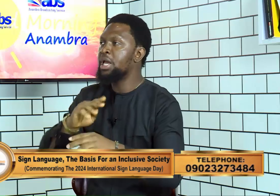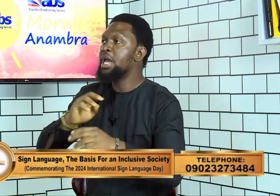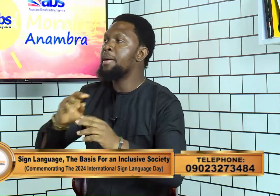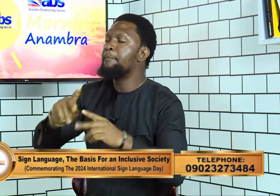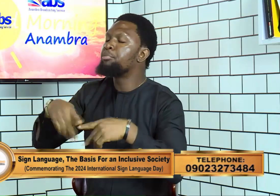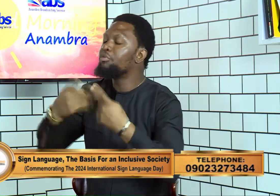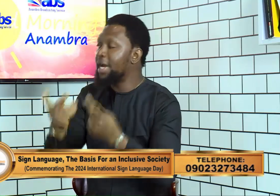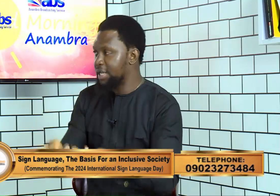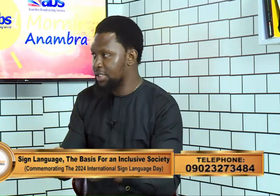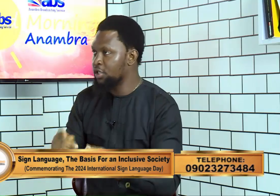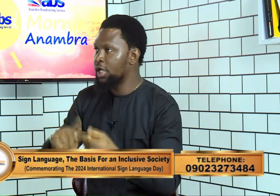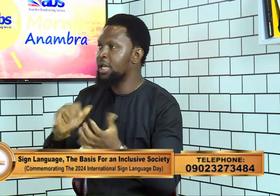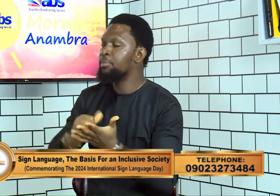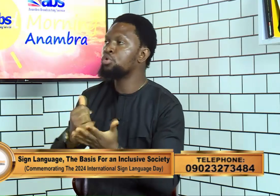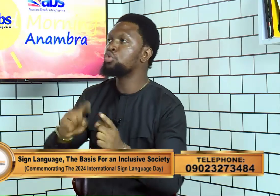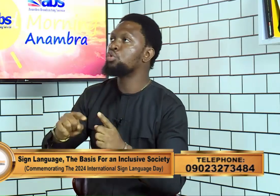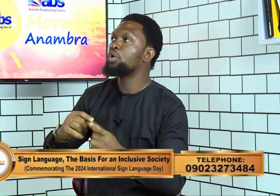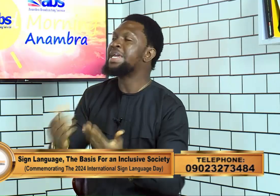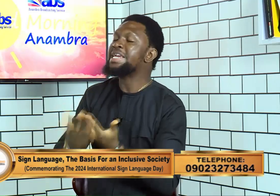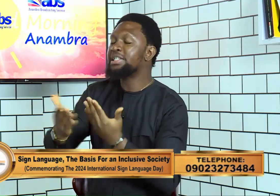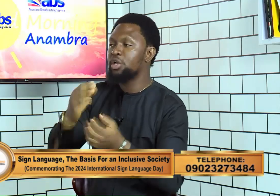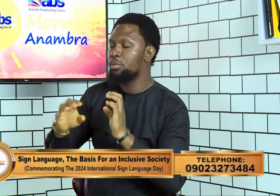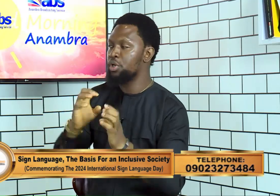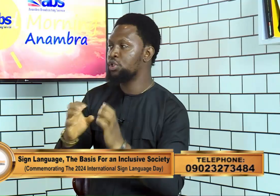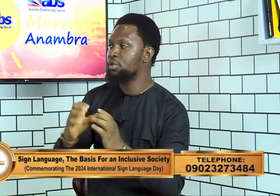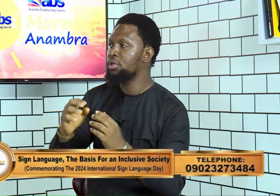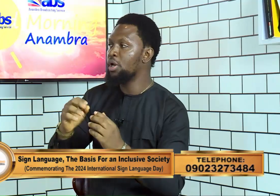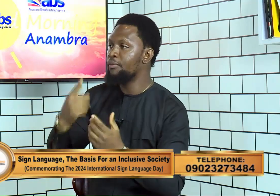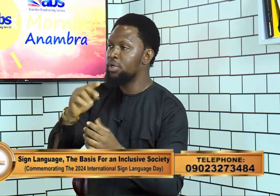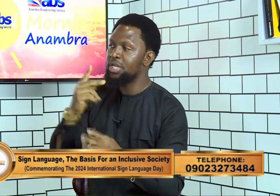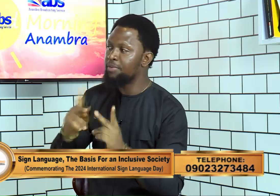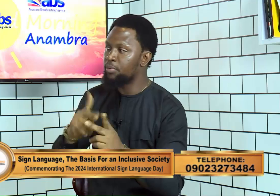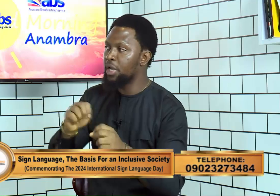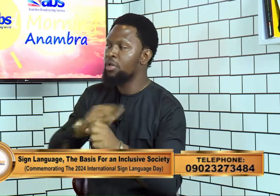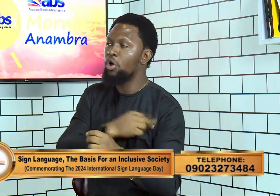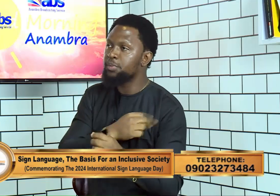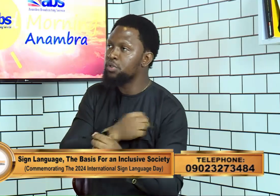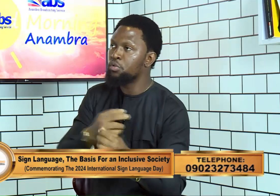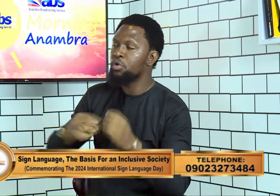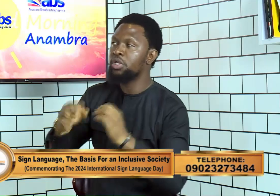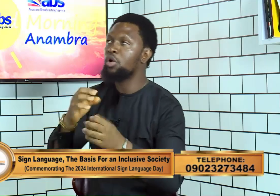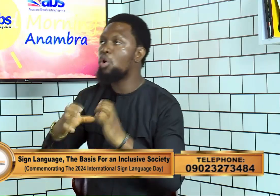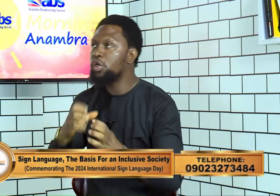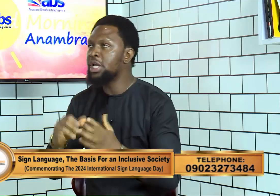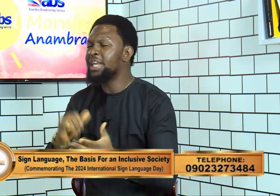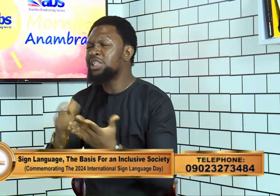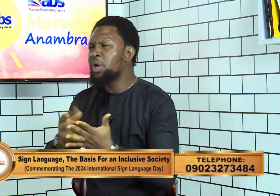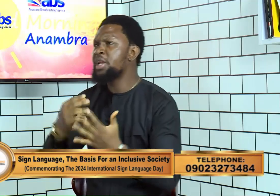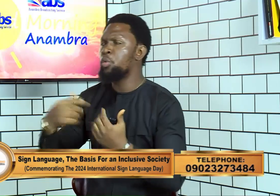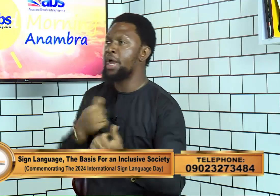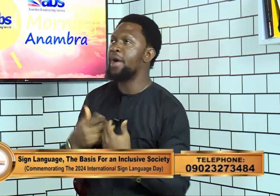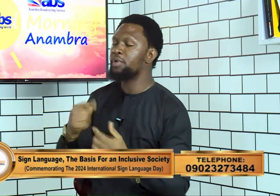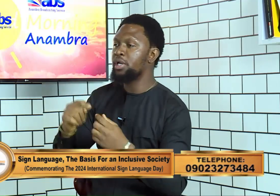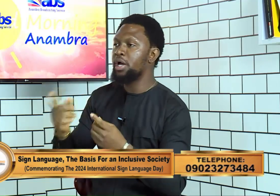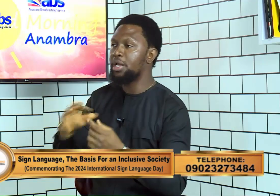be provided in able to ease the communication for the deaf people in the hospital, in the court. That's why